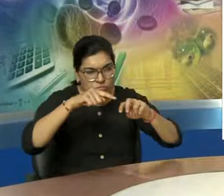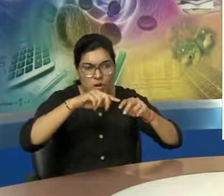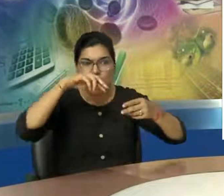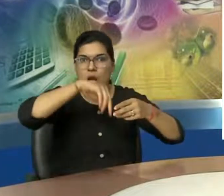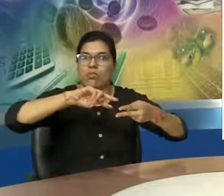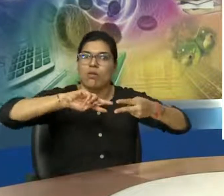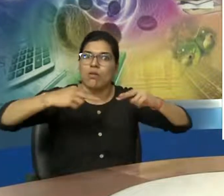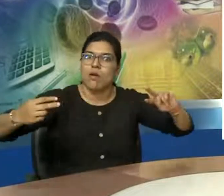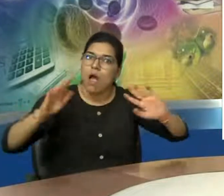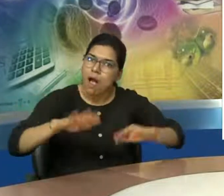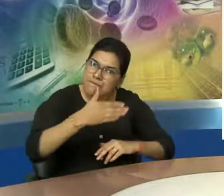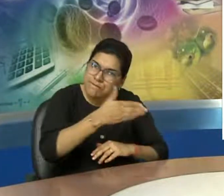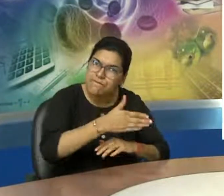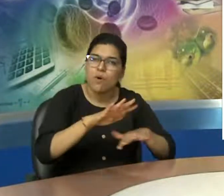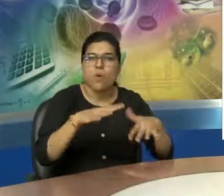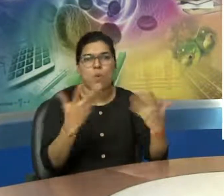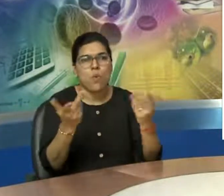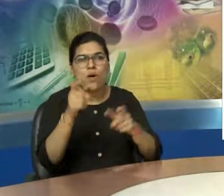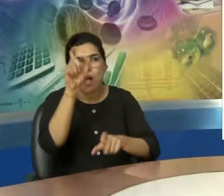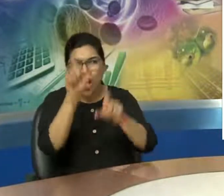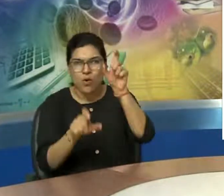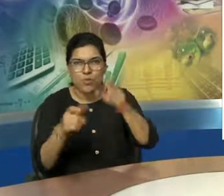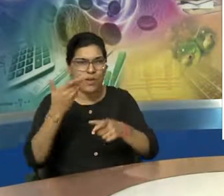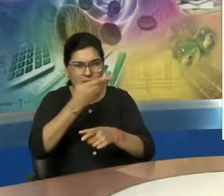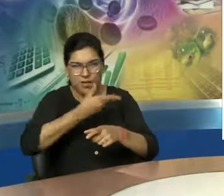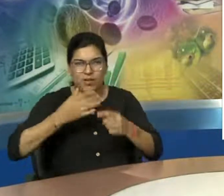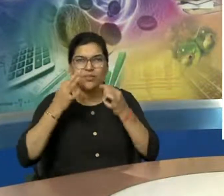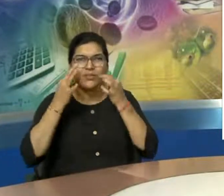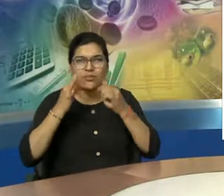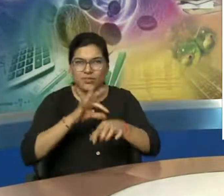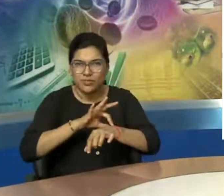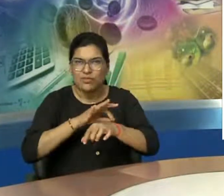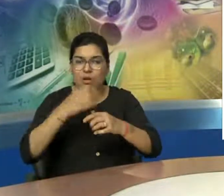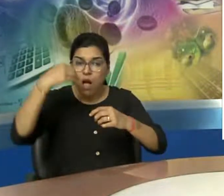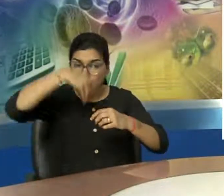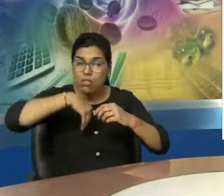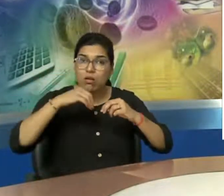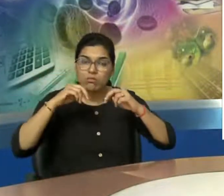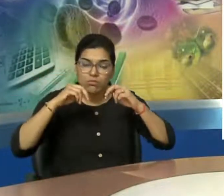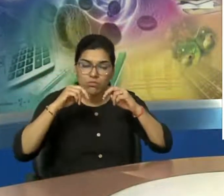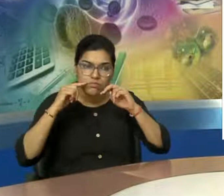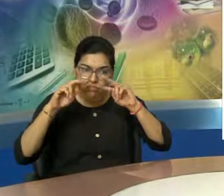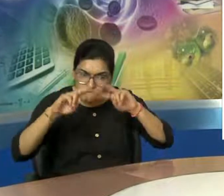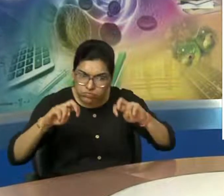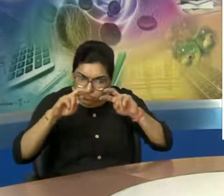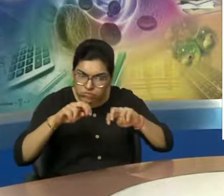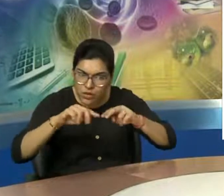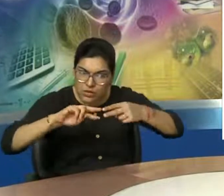This is the genetic structure of the basic cell which is inside the